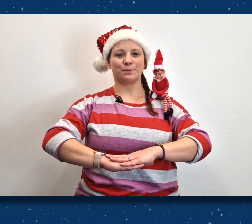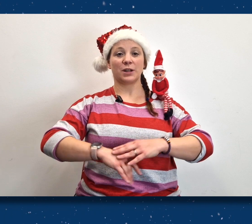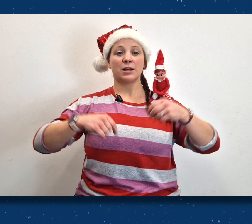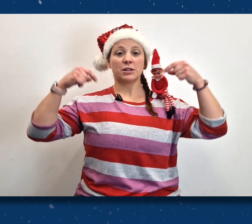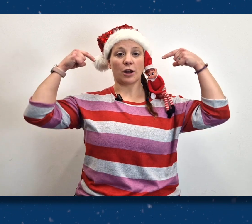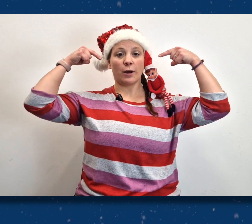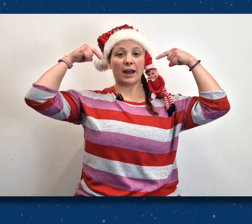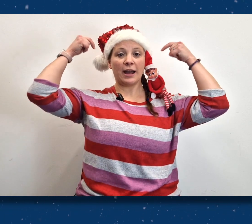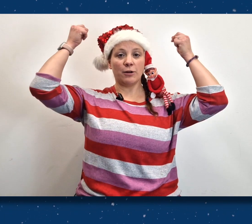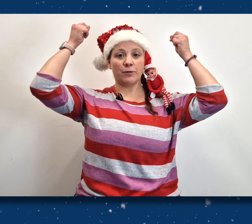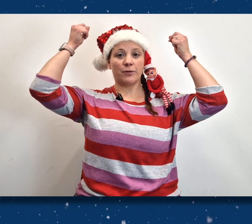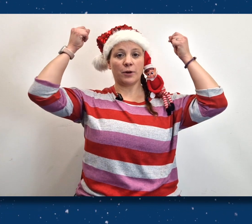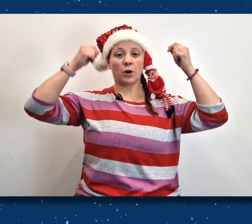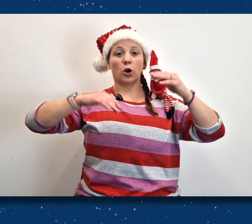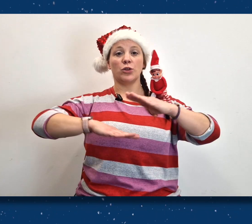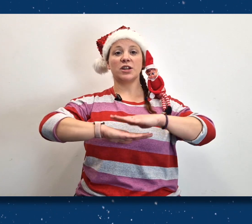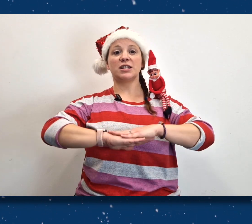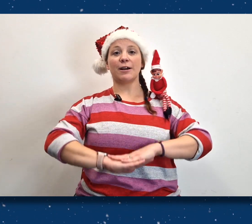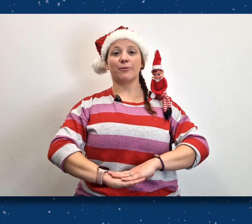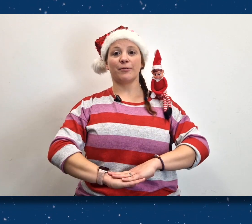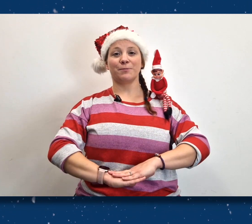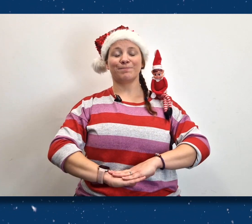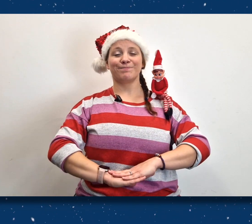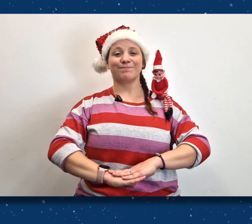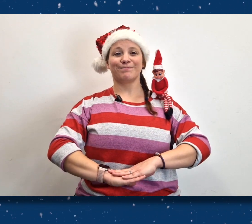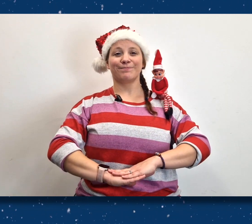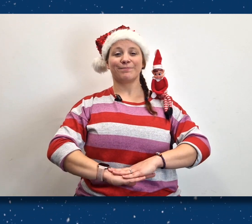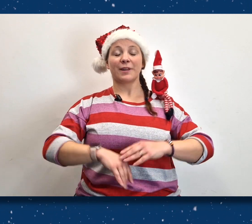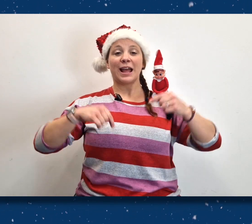down. So elf on the shelf.